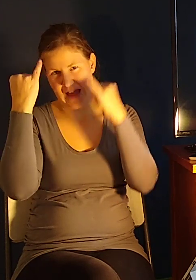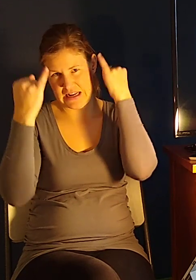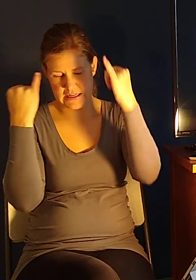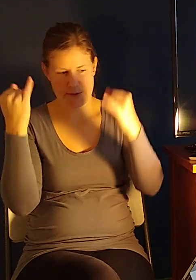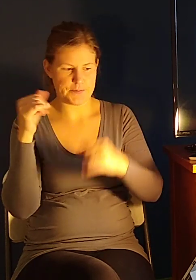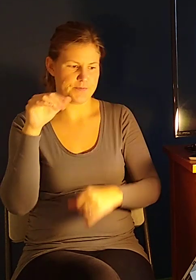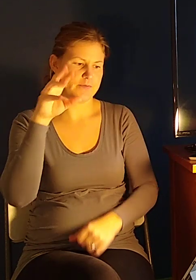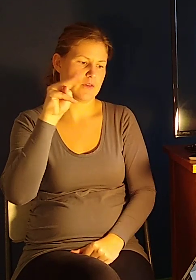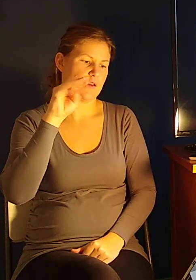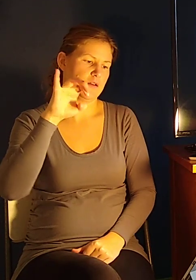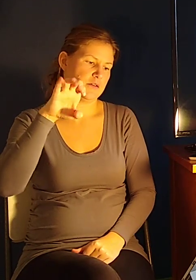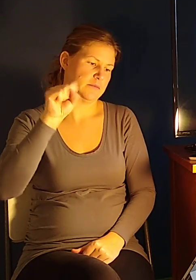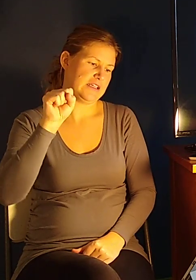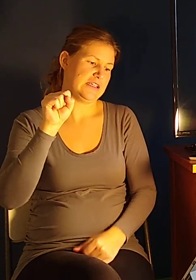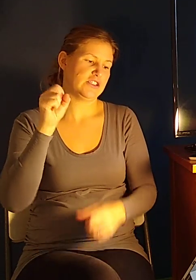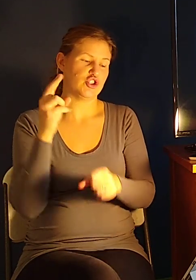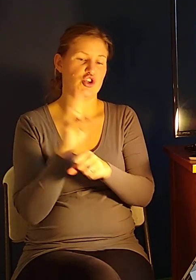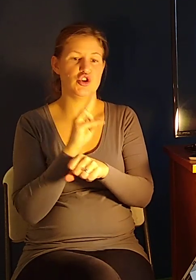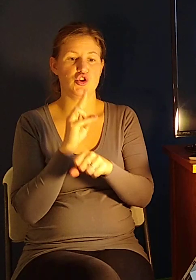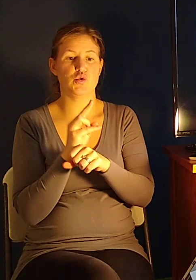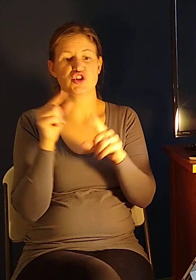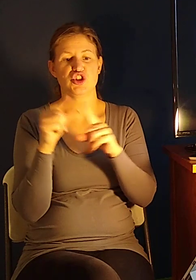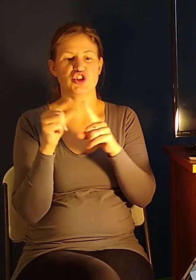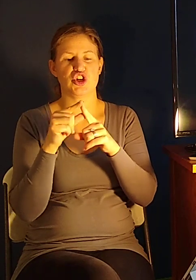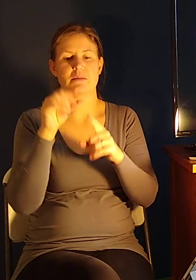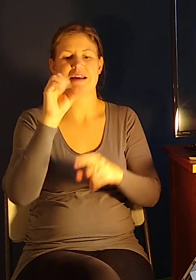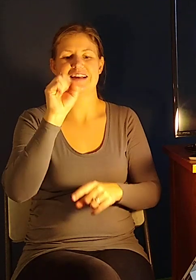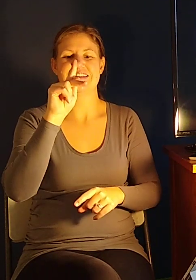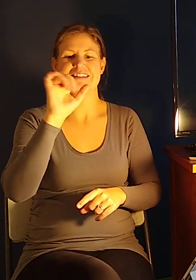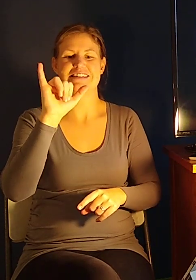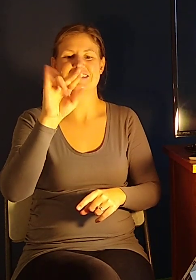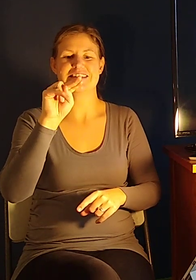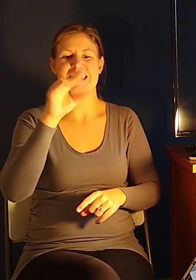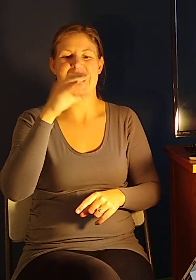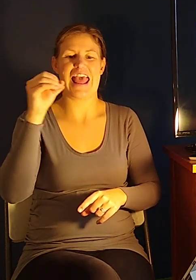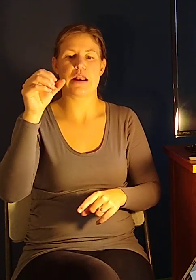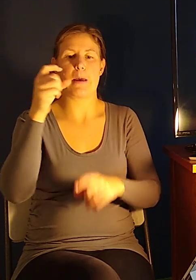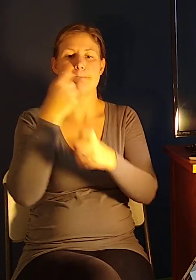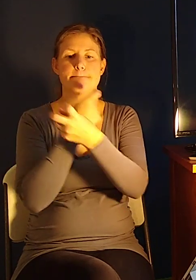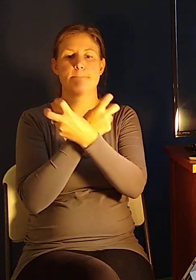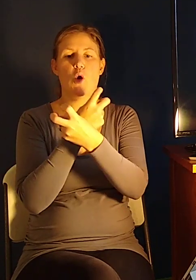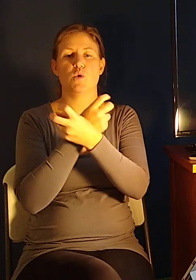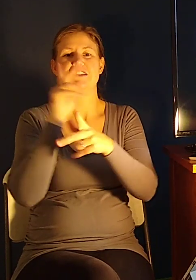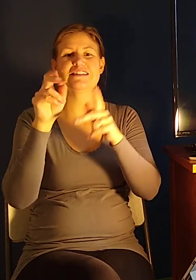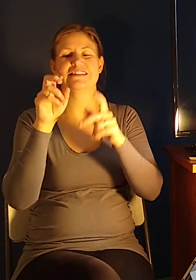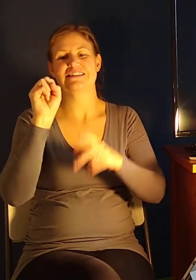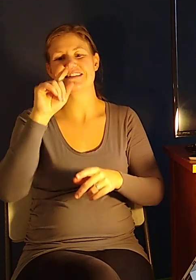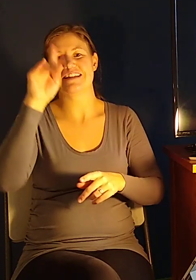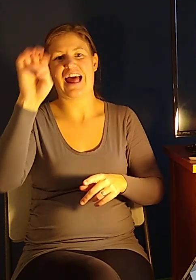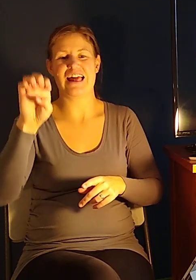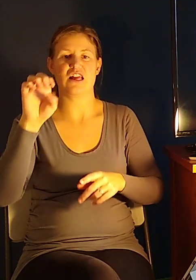Mies coined the term skin and bone style architecture that very much dealt